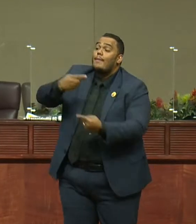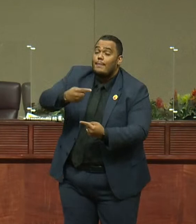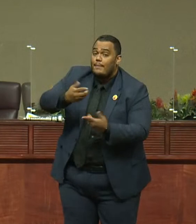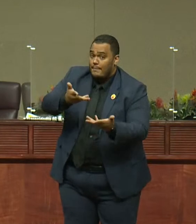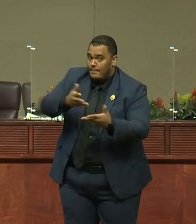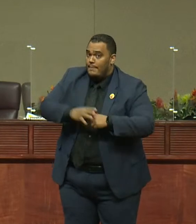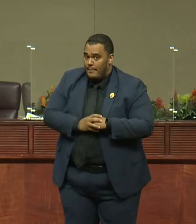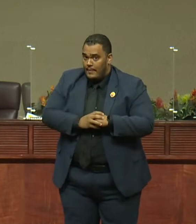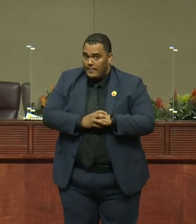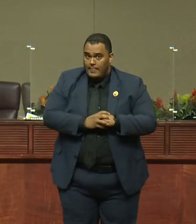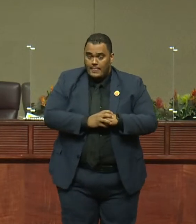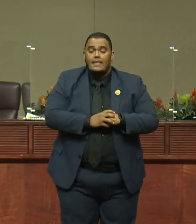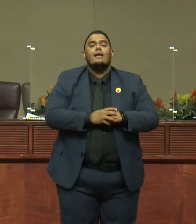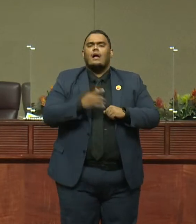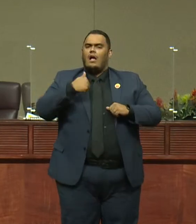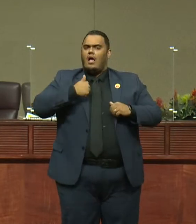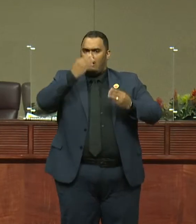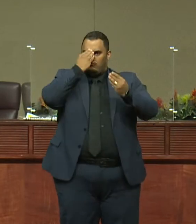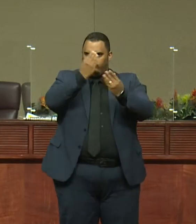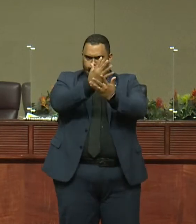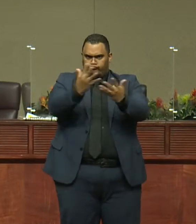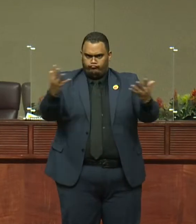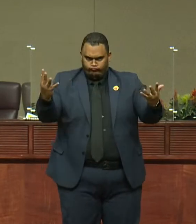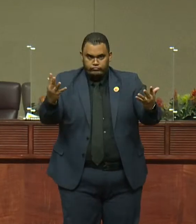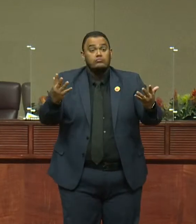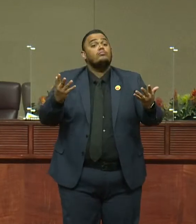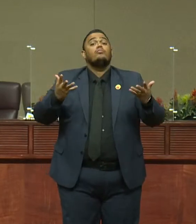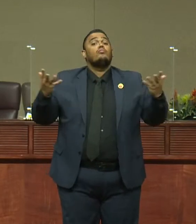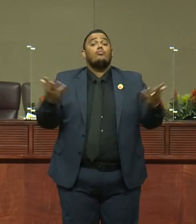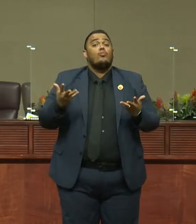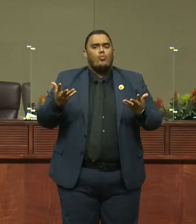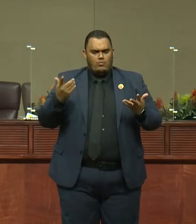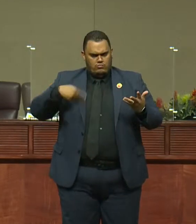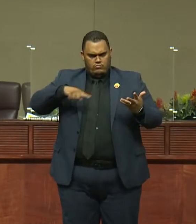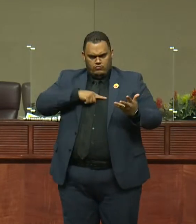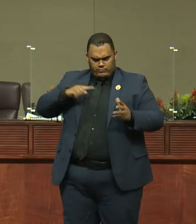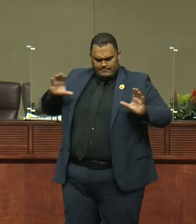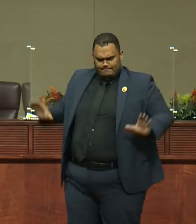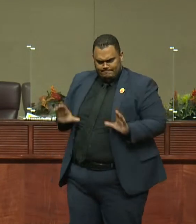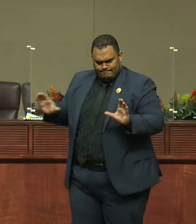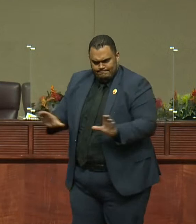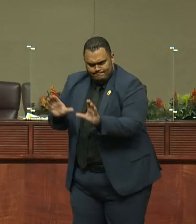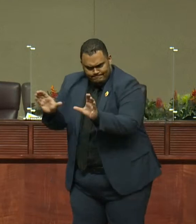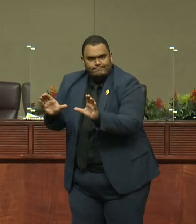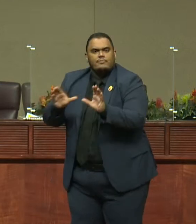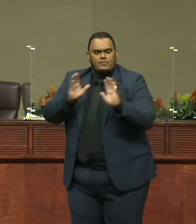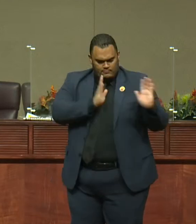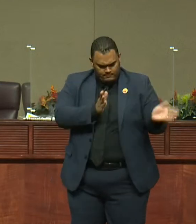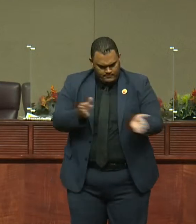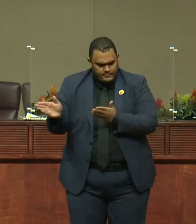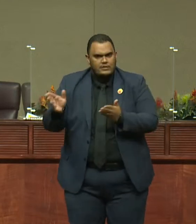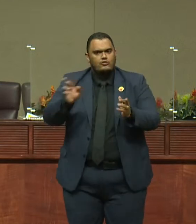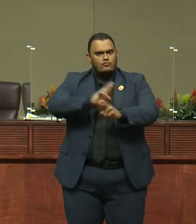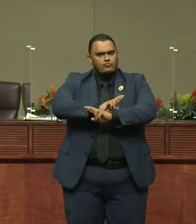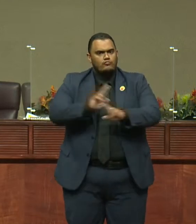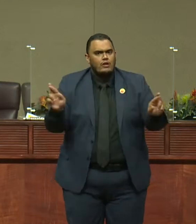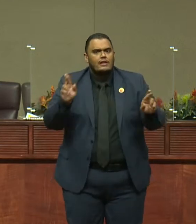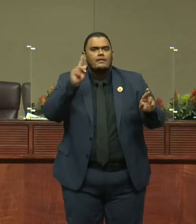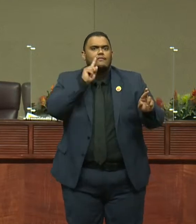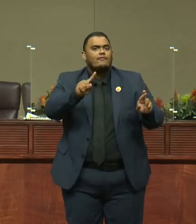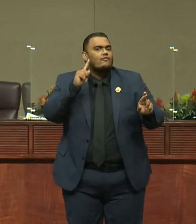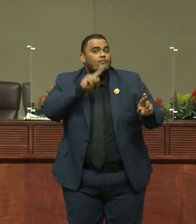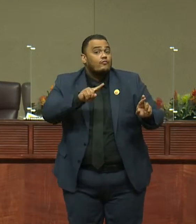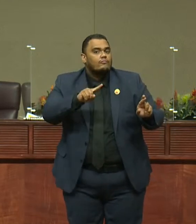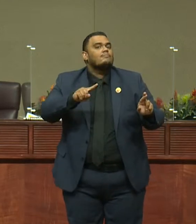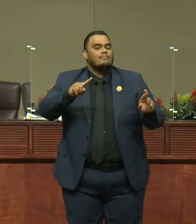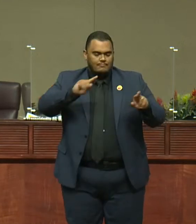bit about what we're doing proactively here in Orange County to prepare for the eventuality that a vaccine will be